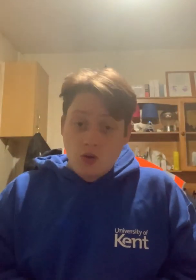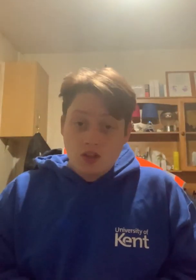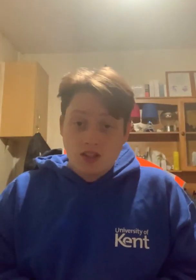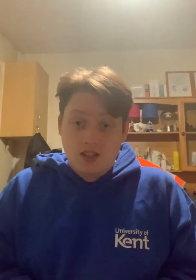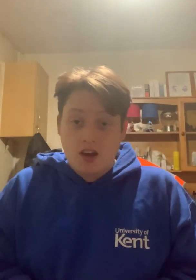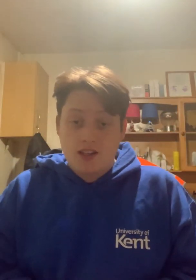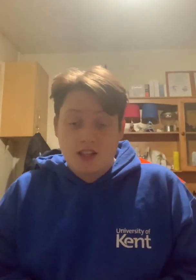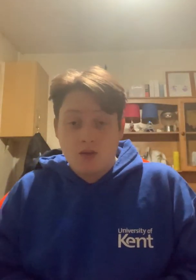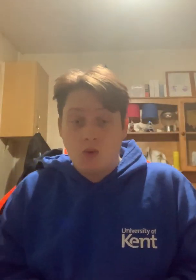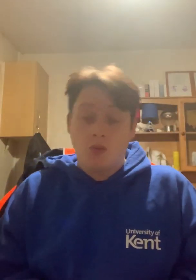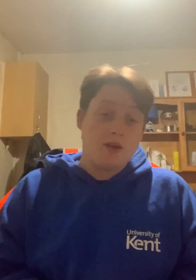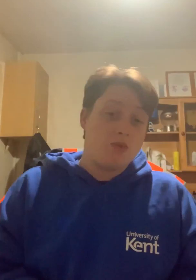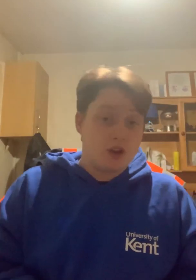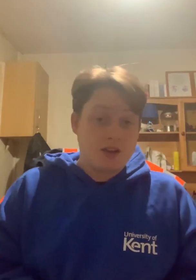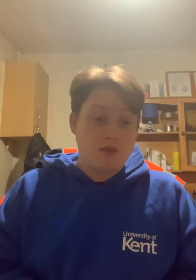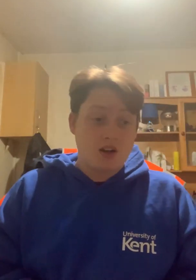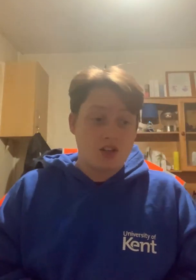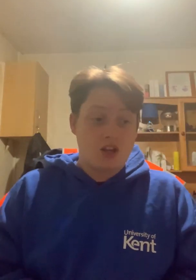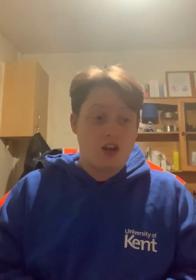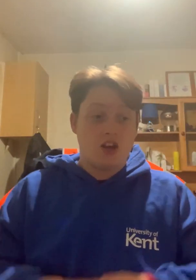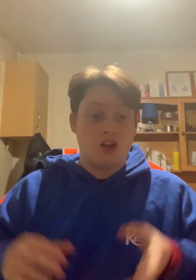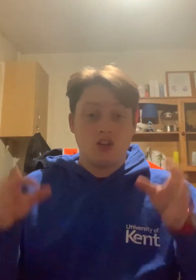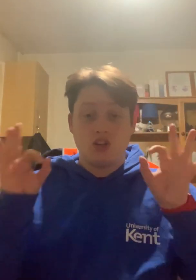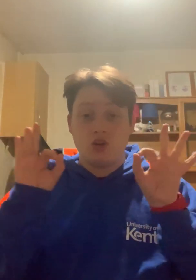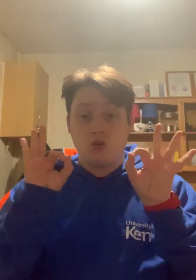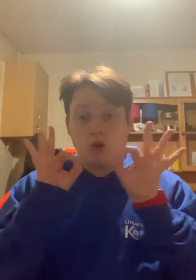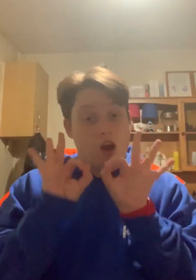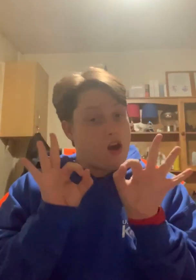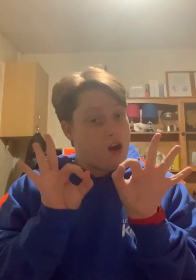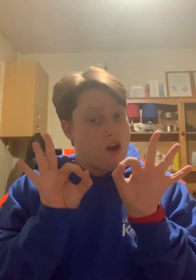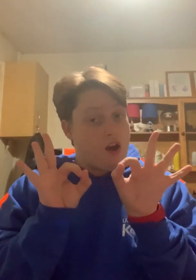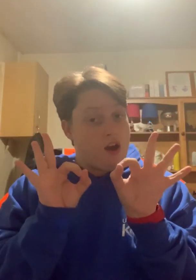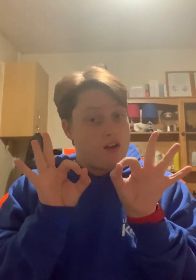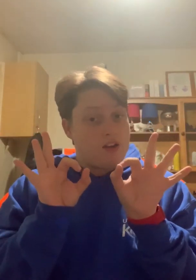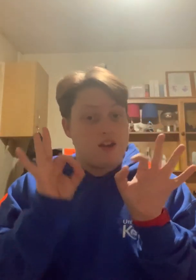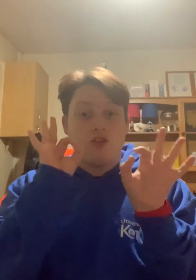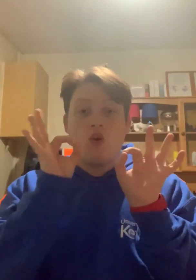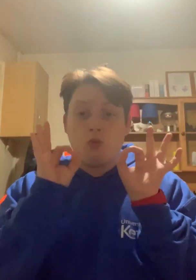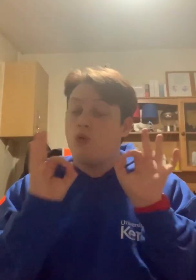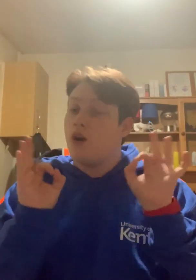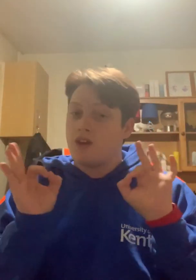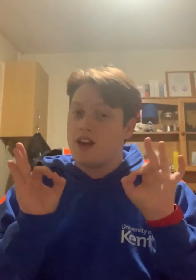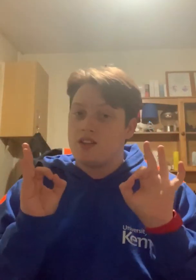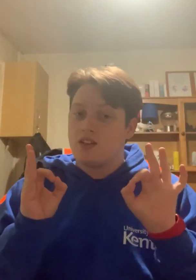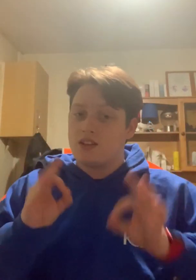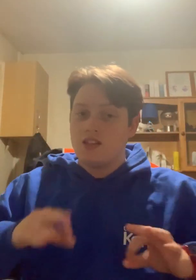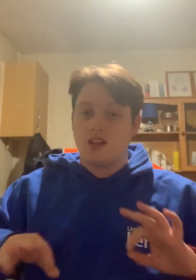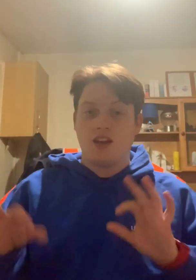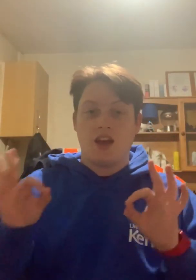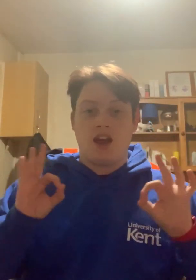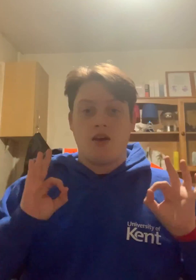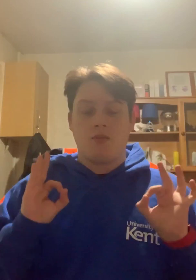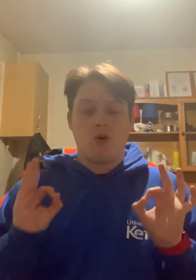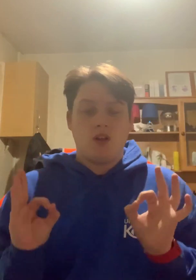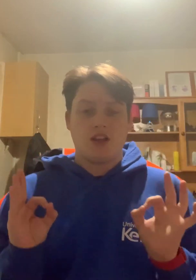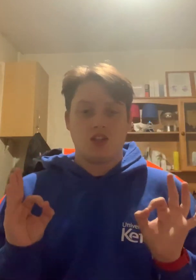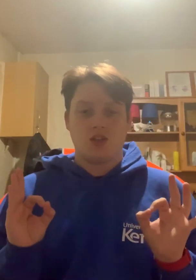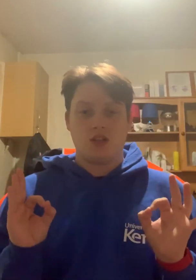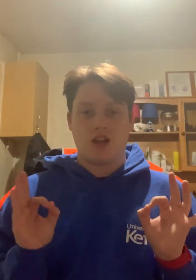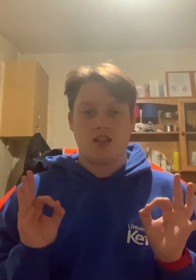Yoga society would be pretty much two like normal okay signs. Put against your chest